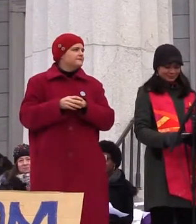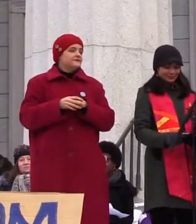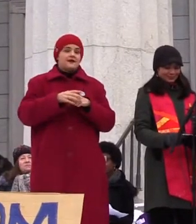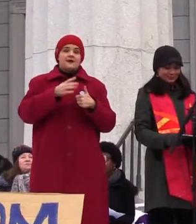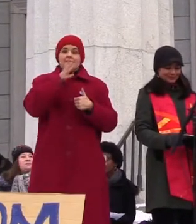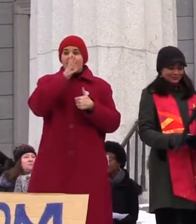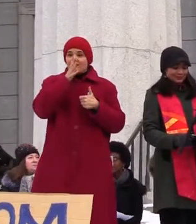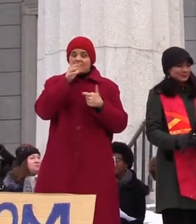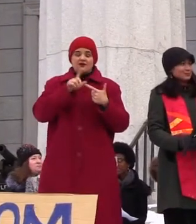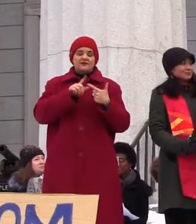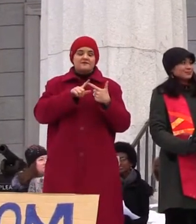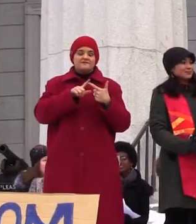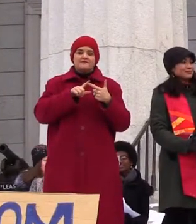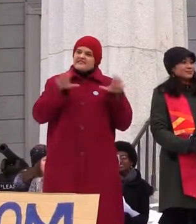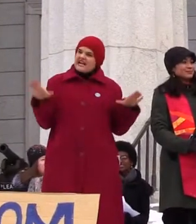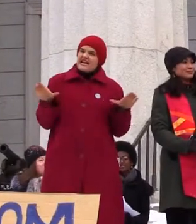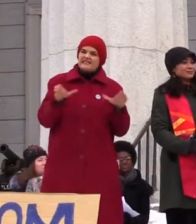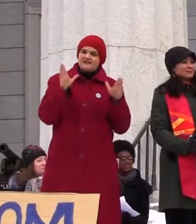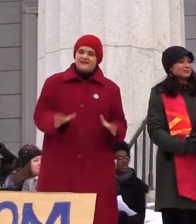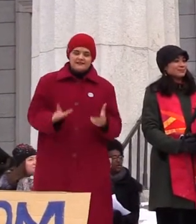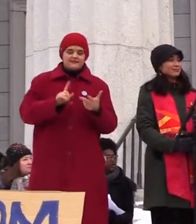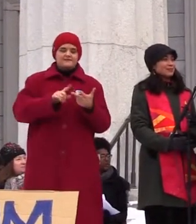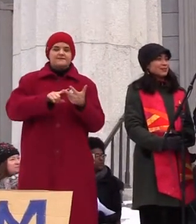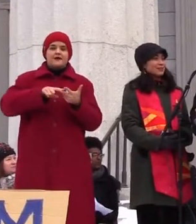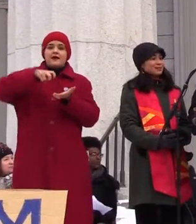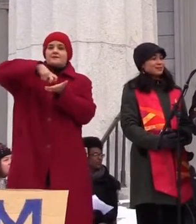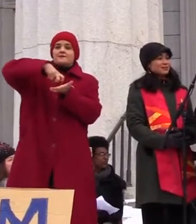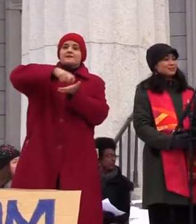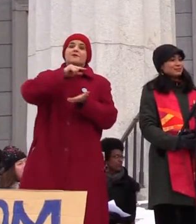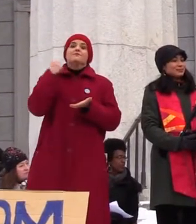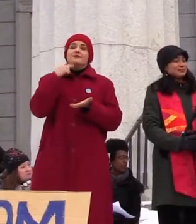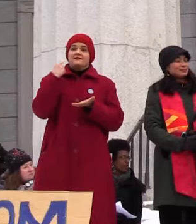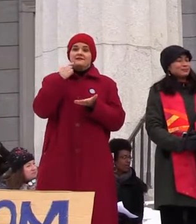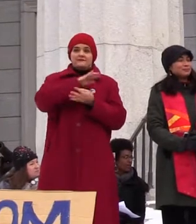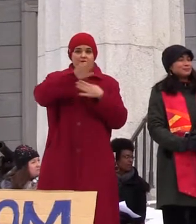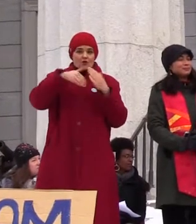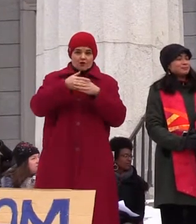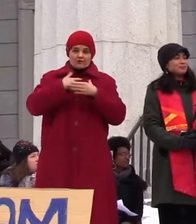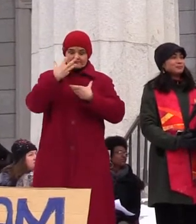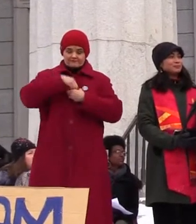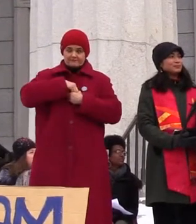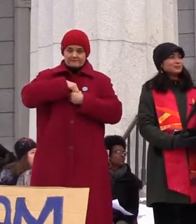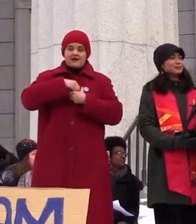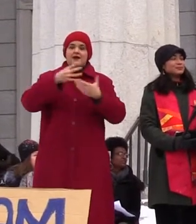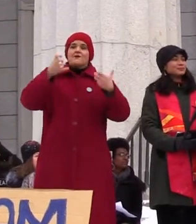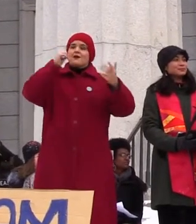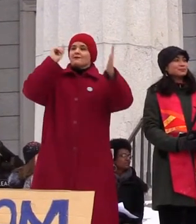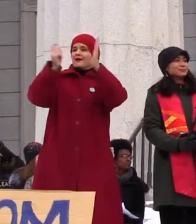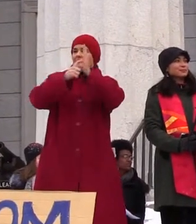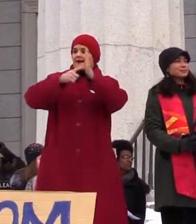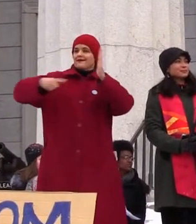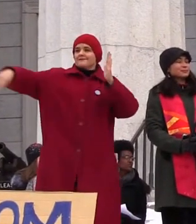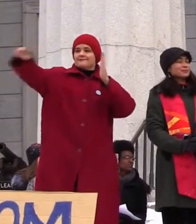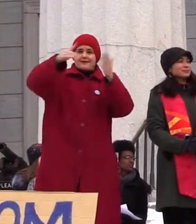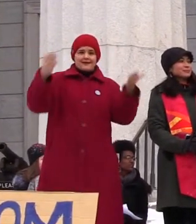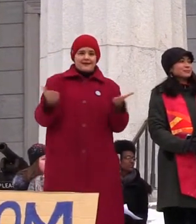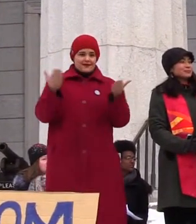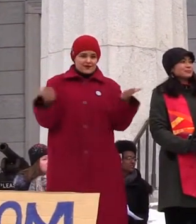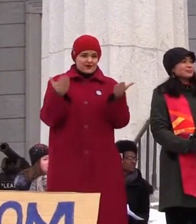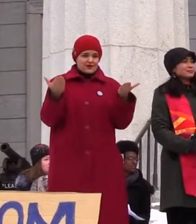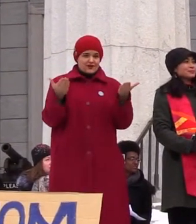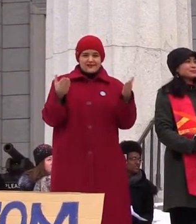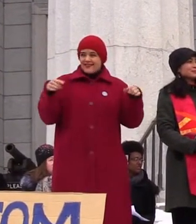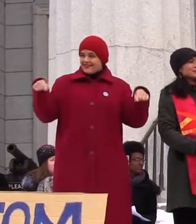mother, activist, and Episcopal priest. I want to acknowledge that we are gathered together today on the